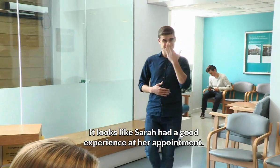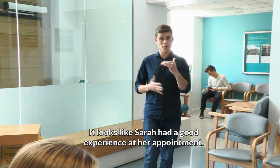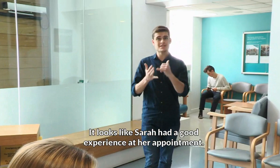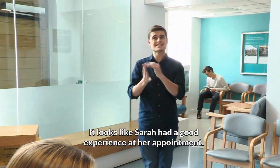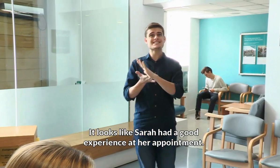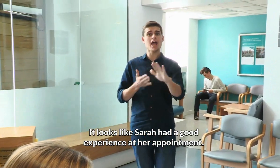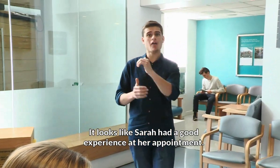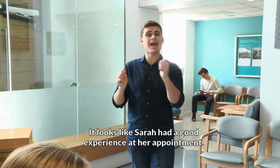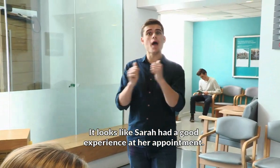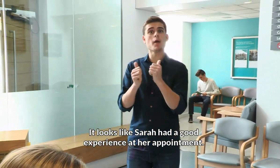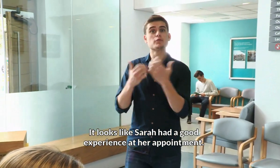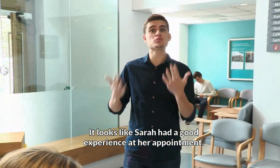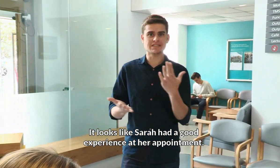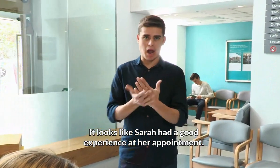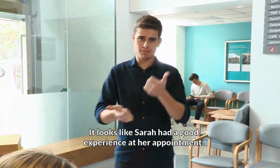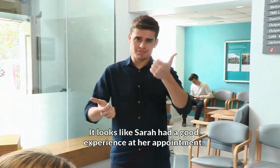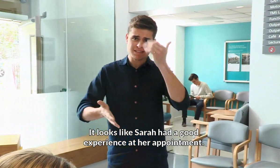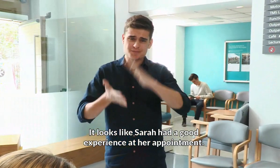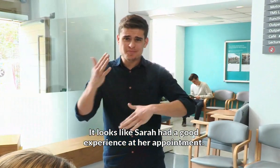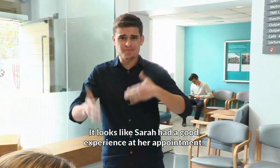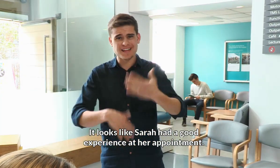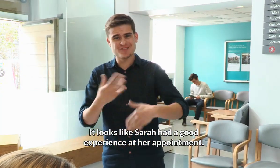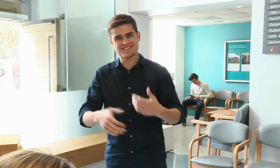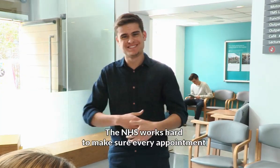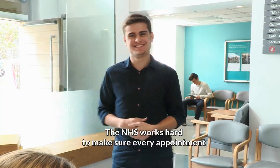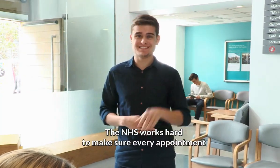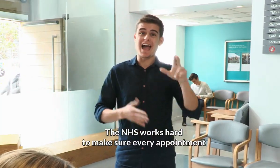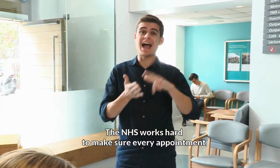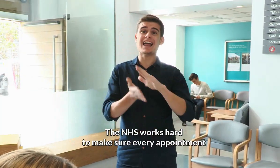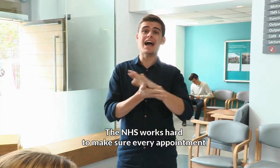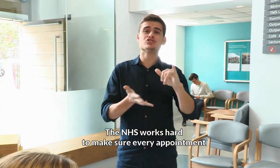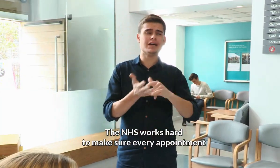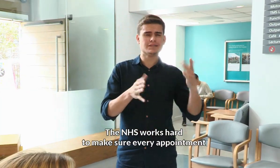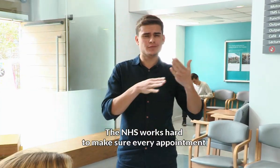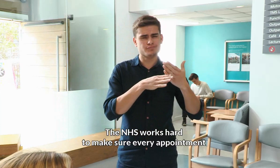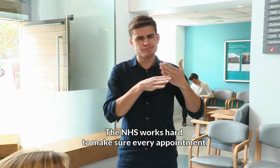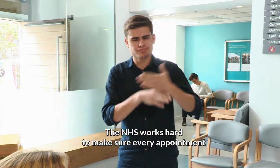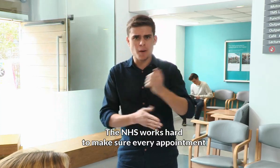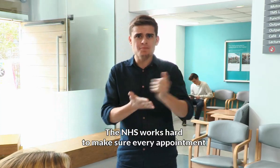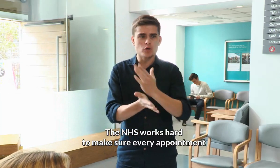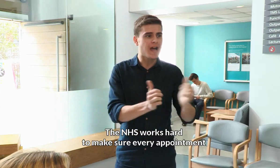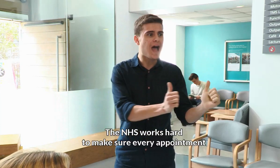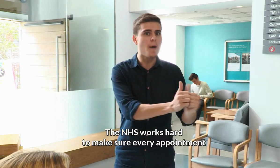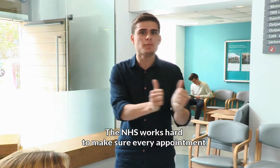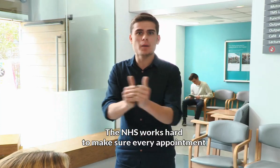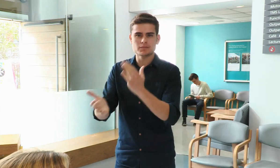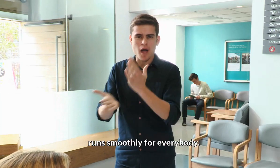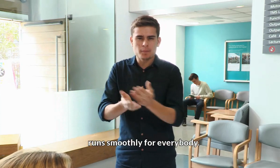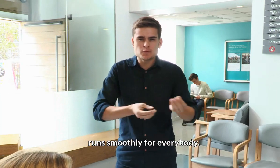It looks like Sarah had a good experience at her appointment. The NHS works hard to make sure every appointment runs smoothly